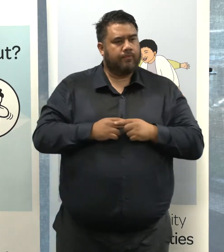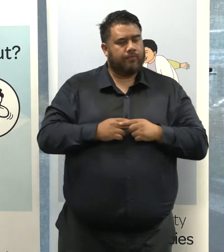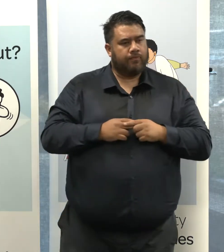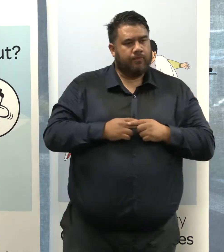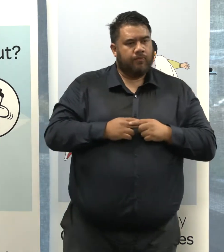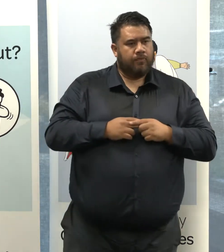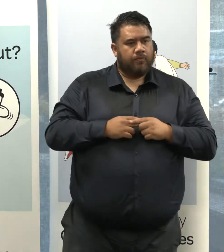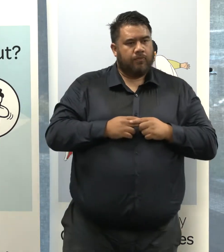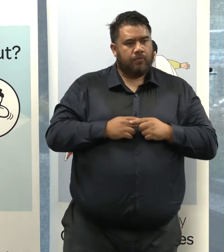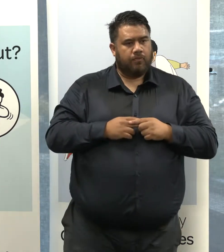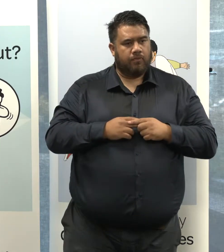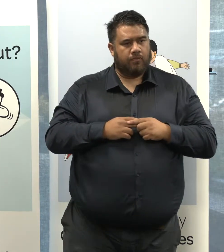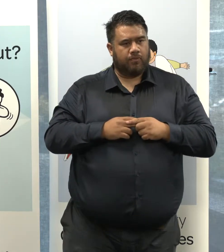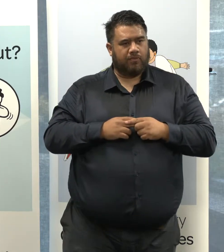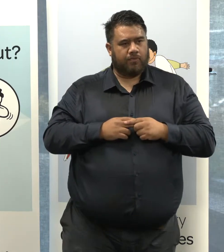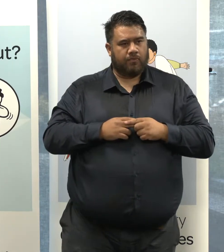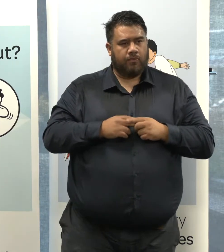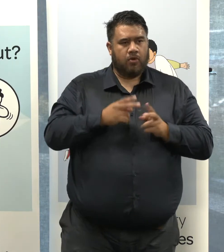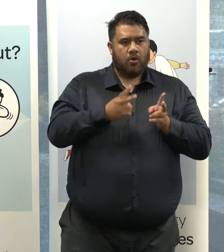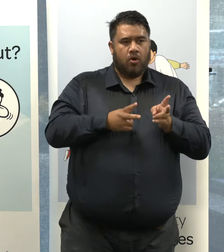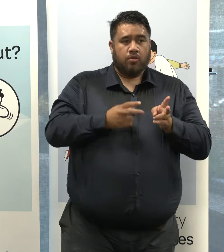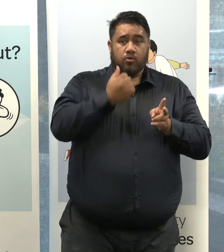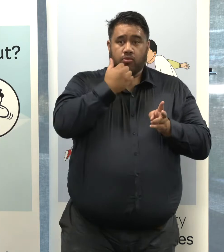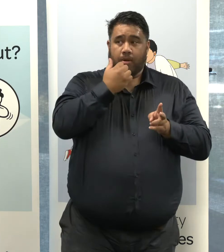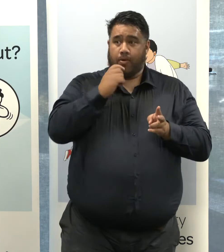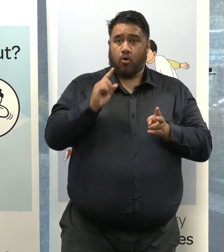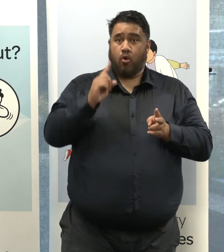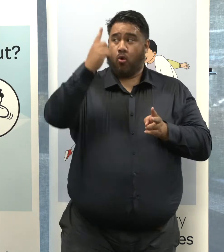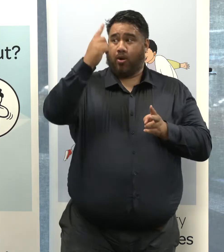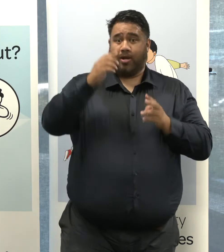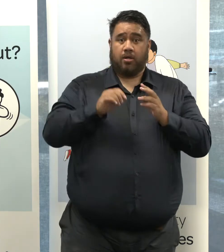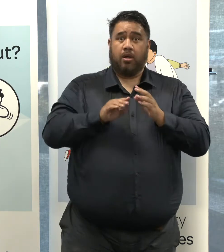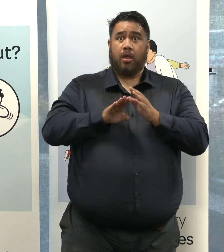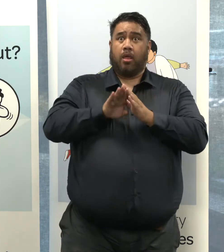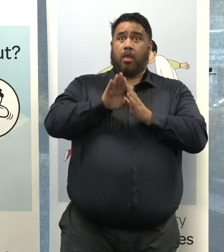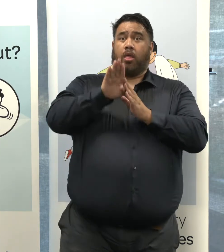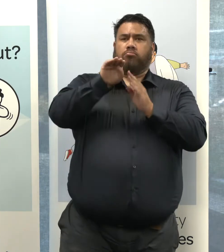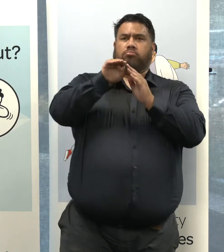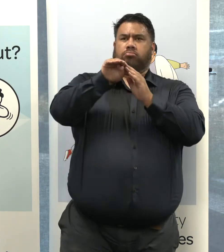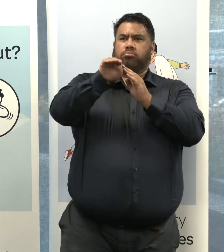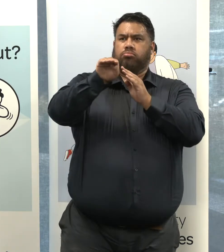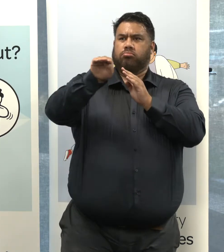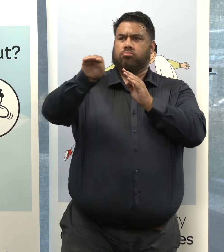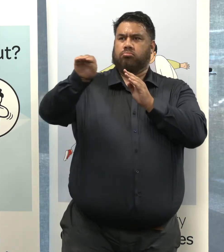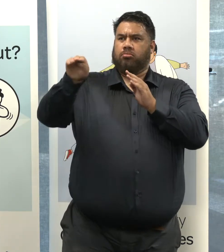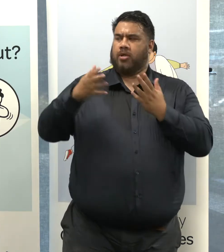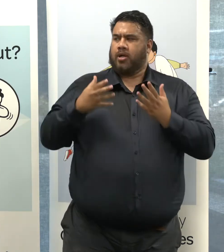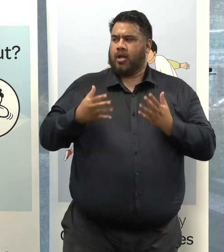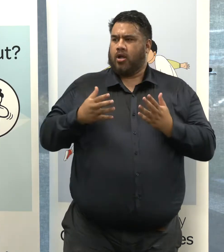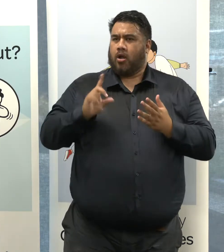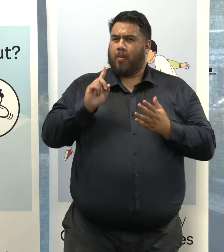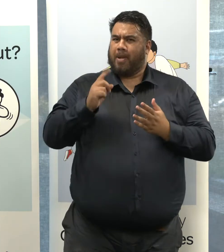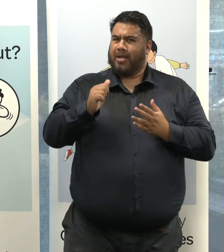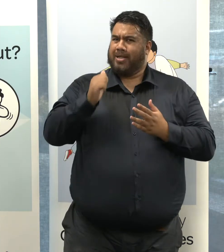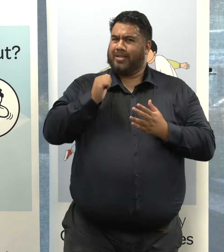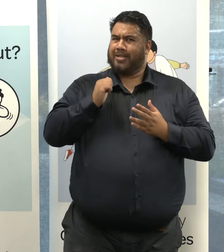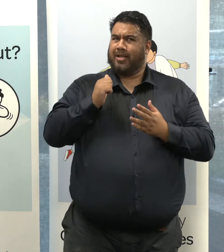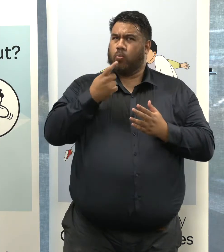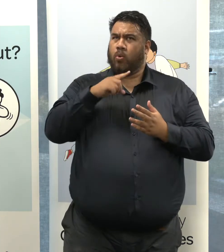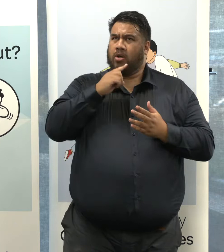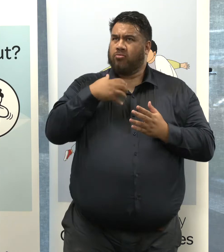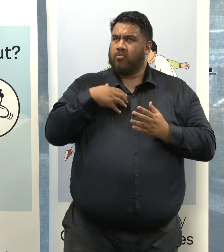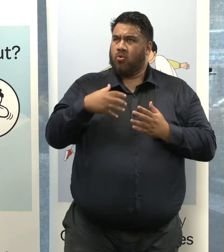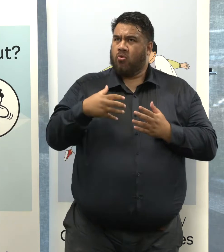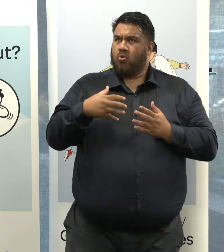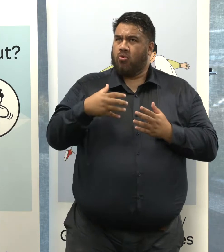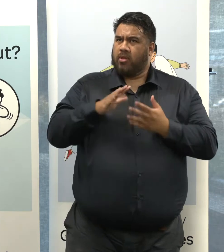think that hospitalisation numbers in Auckland are plateauing when they're almost 100 more than yesterday and about